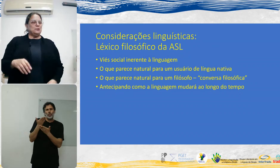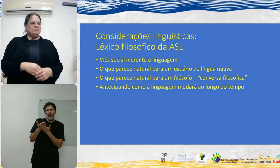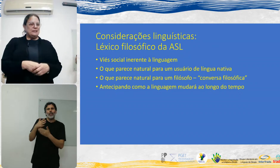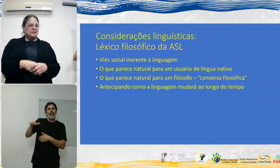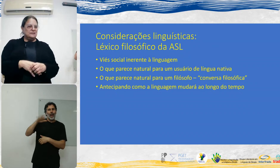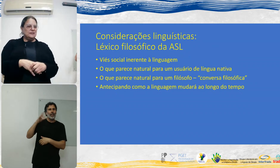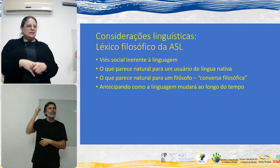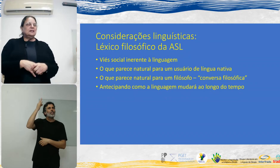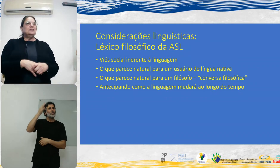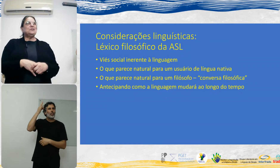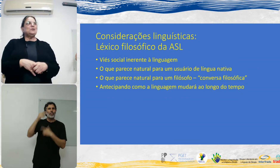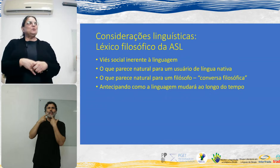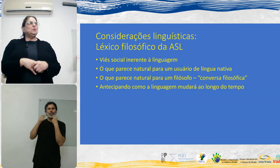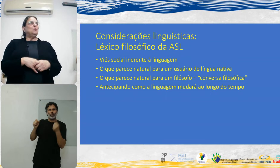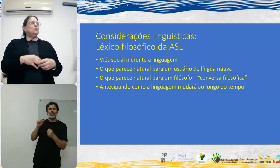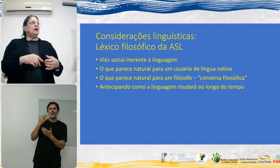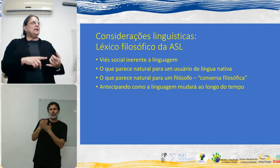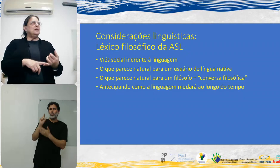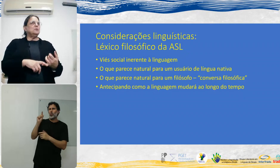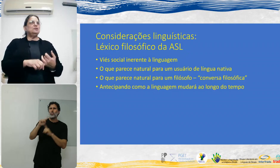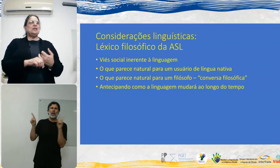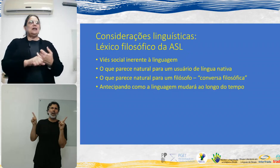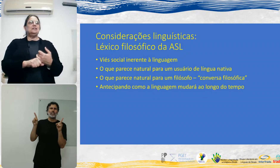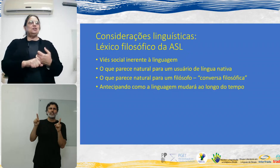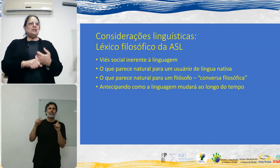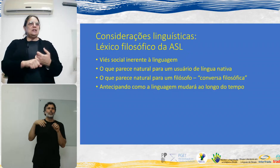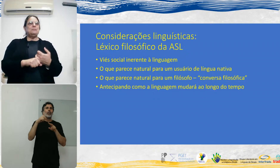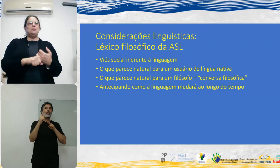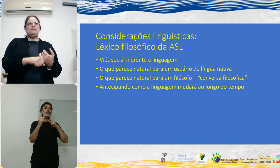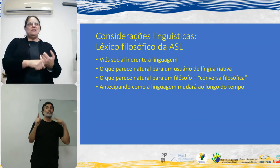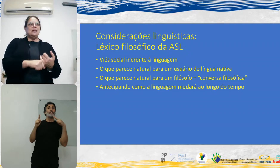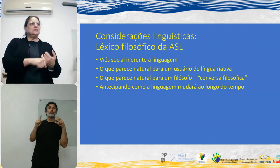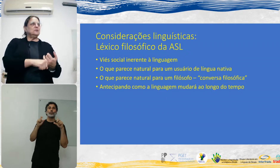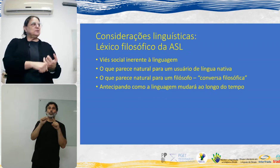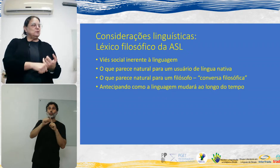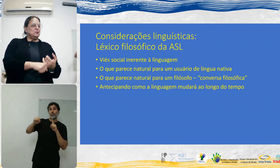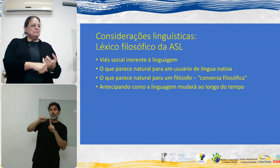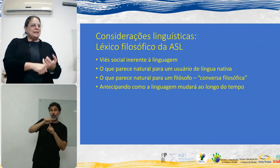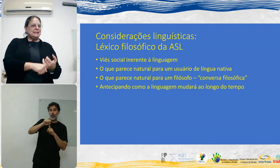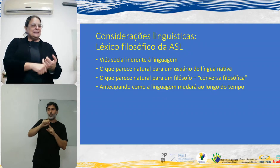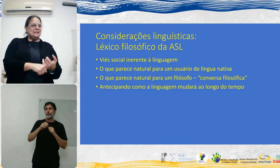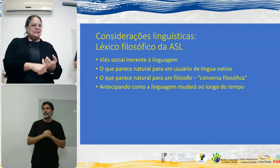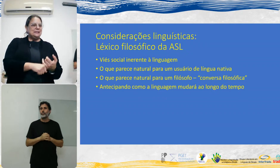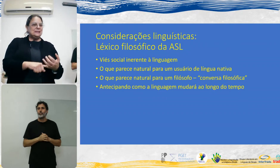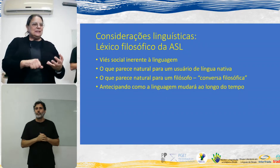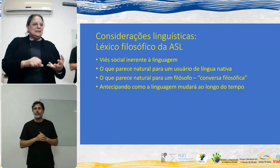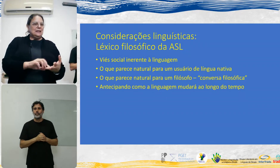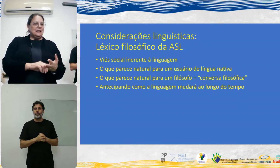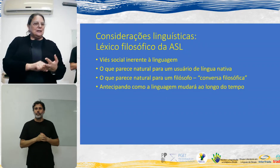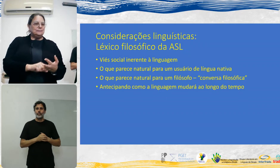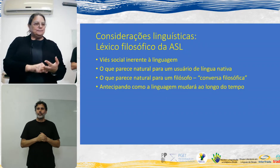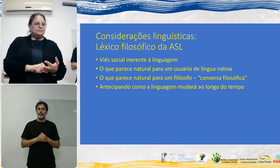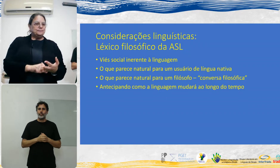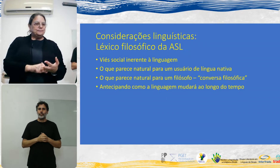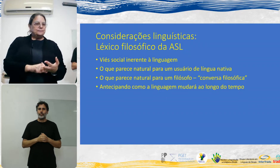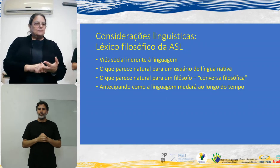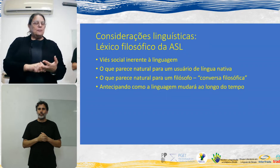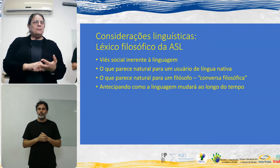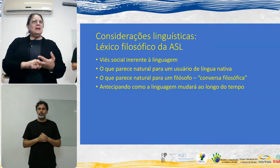social perspective. So language can shape and reflect our social biases.